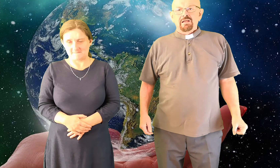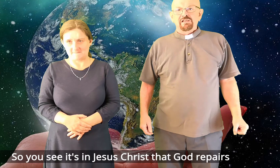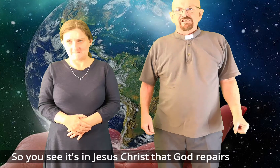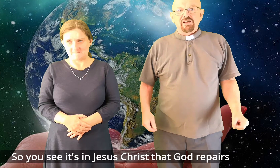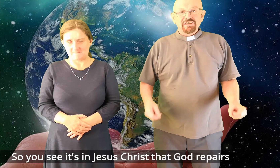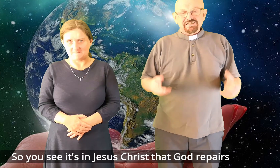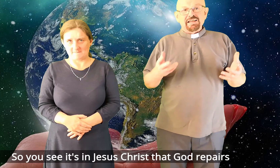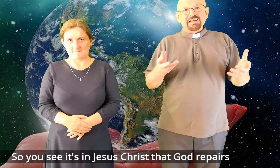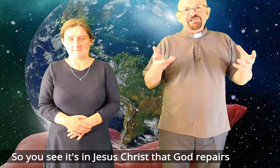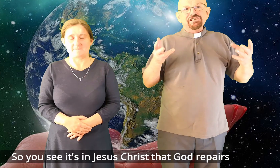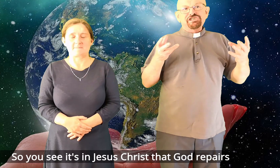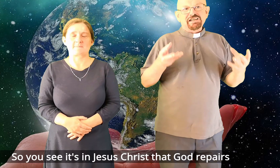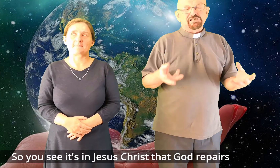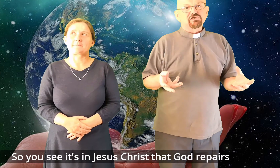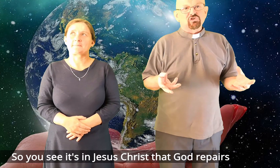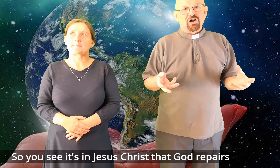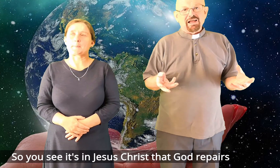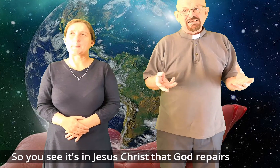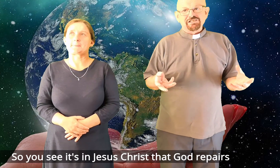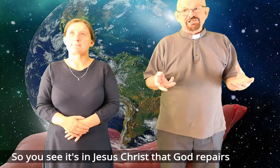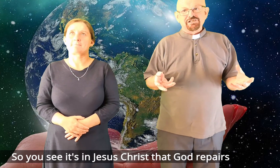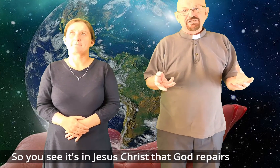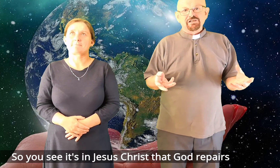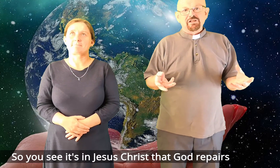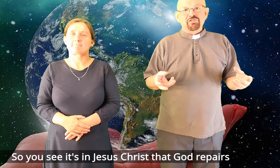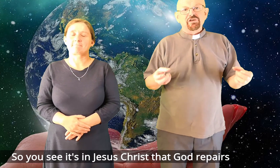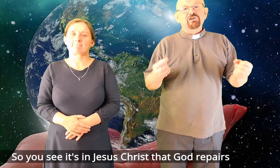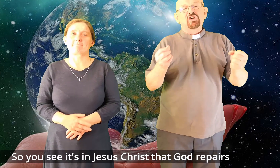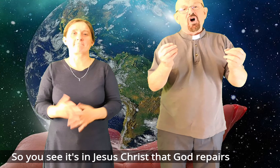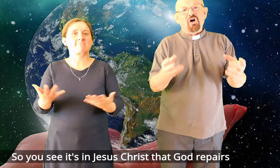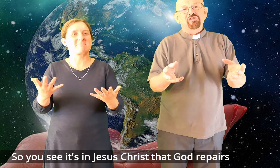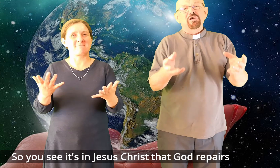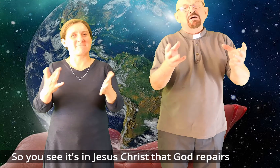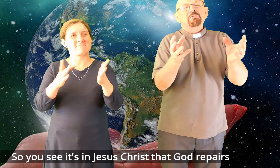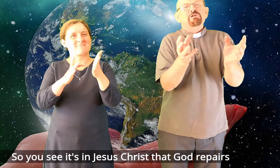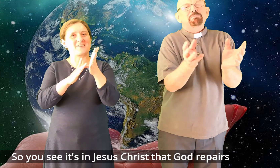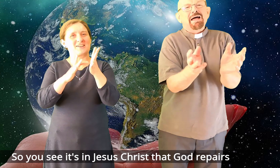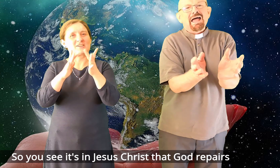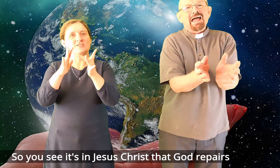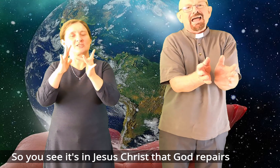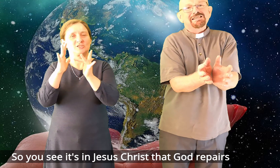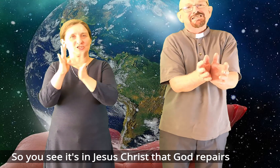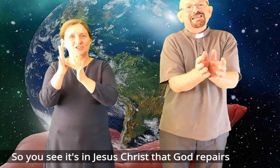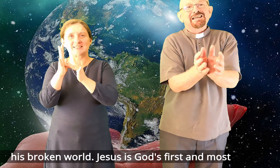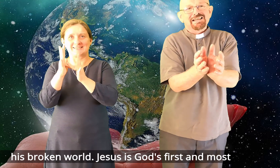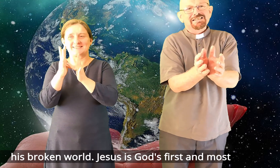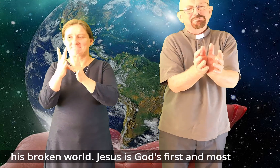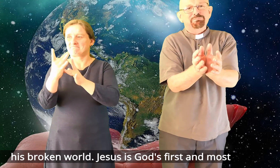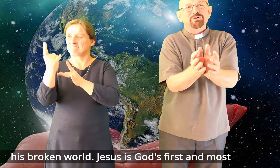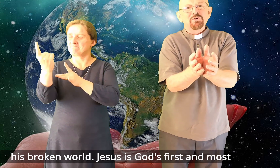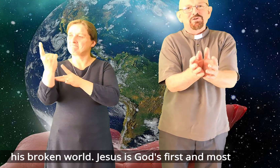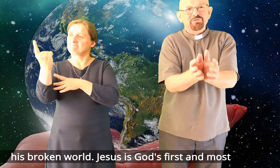So you see, it's in Jesus Christ that God repairs His broken